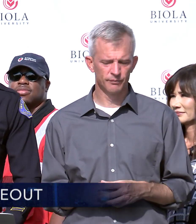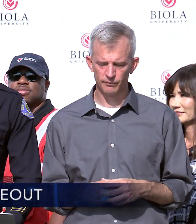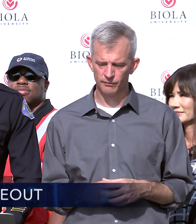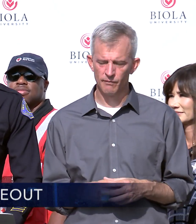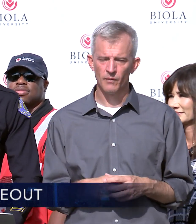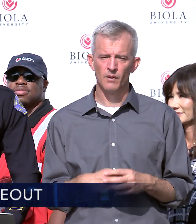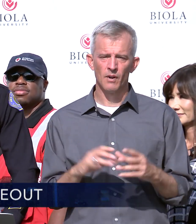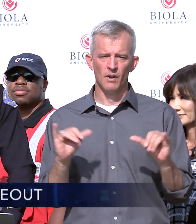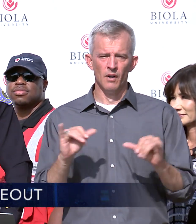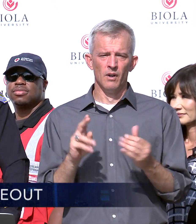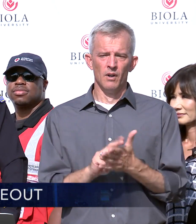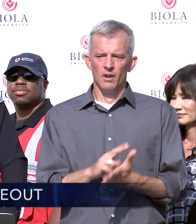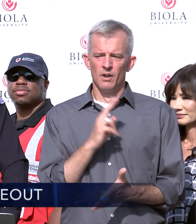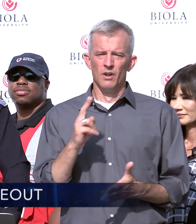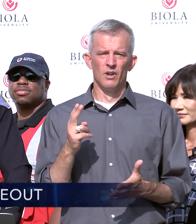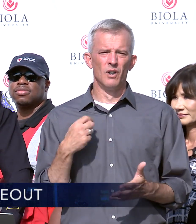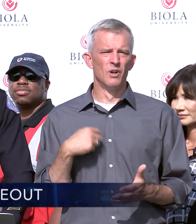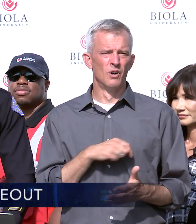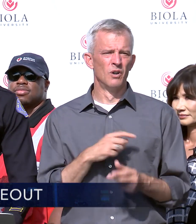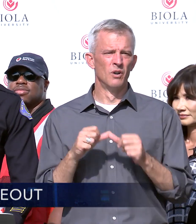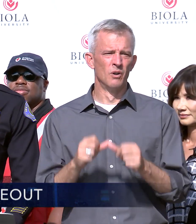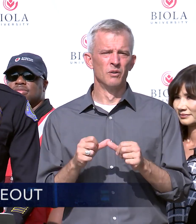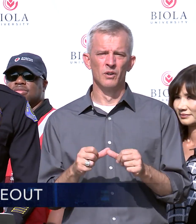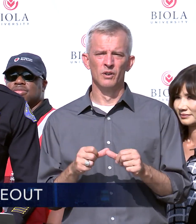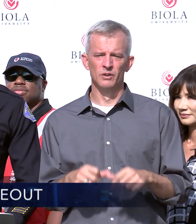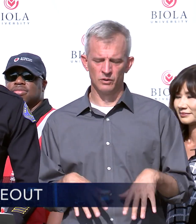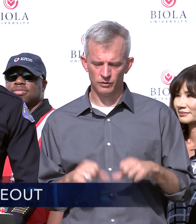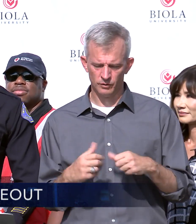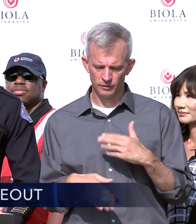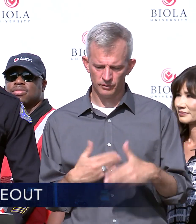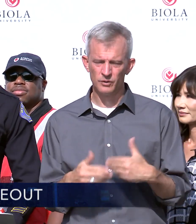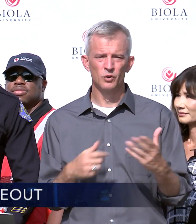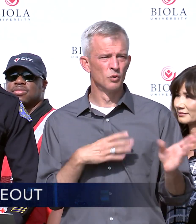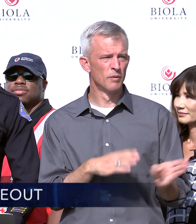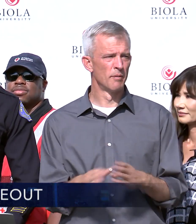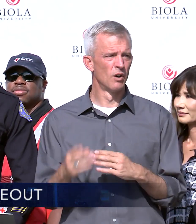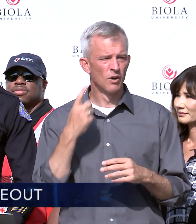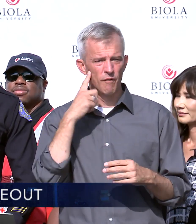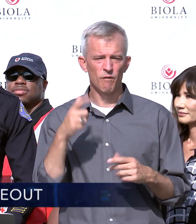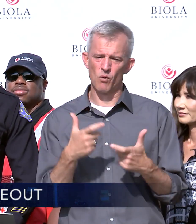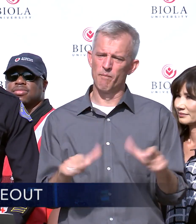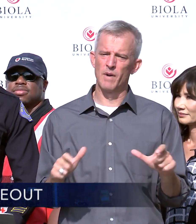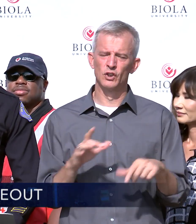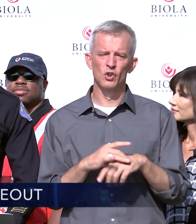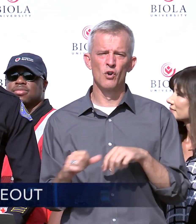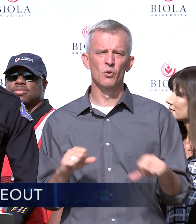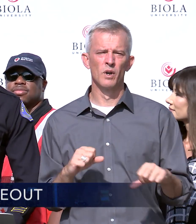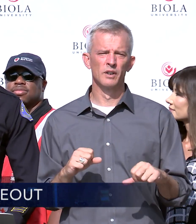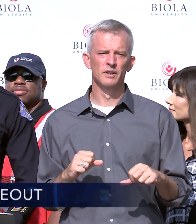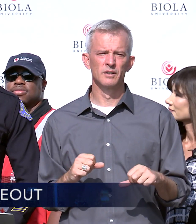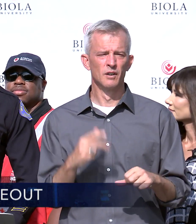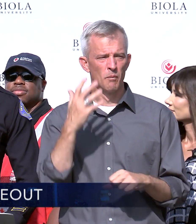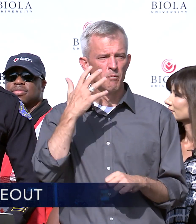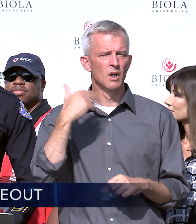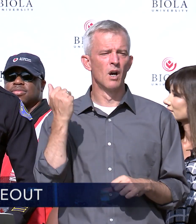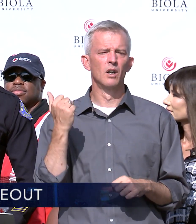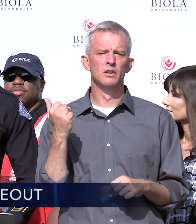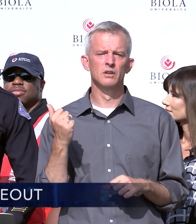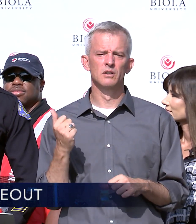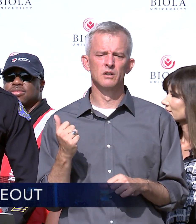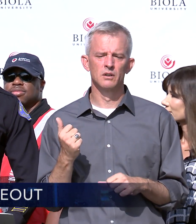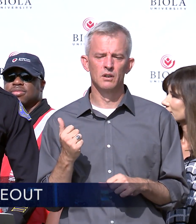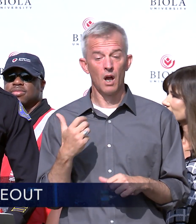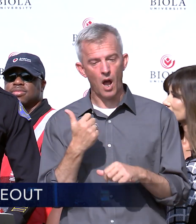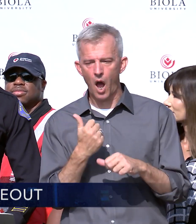As a university, we will continue to take steps to prepare for a major earthquake, because another